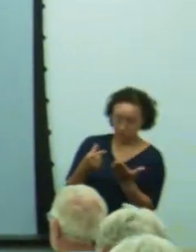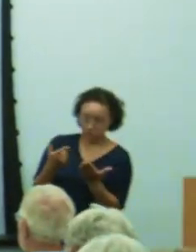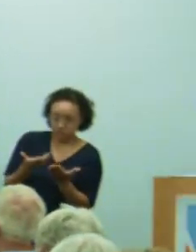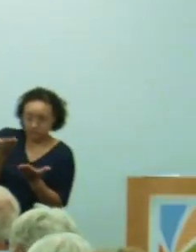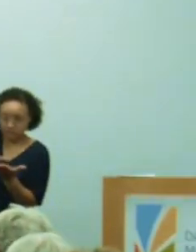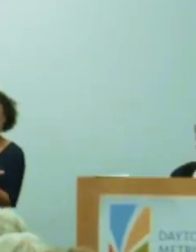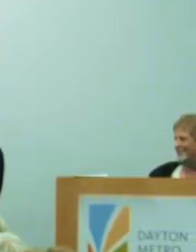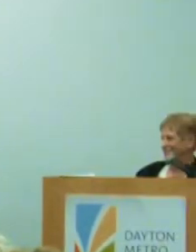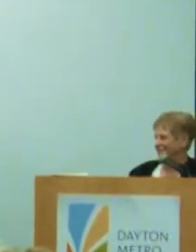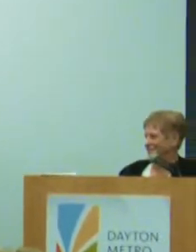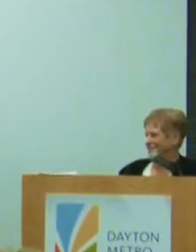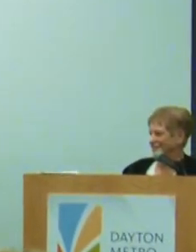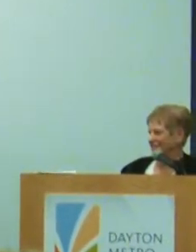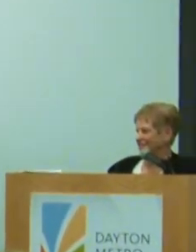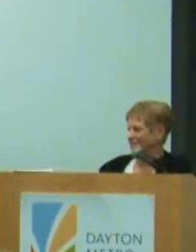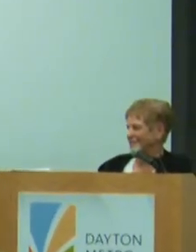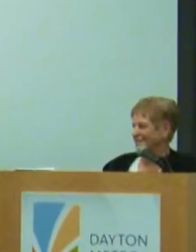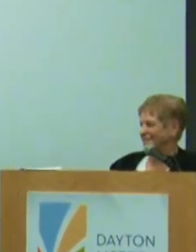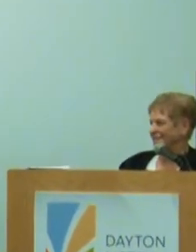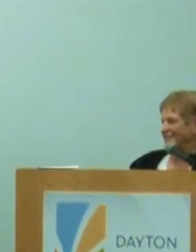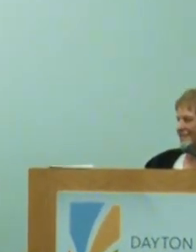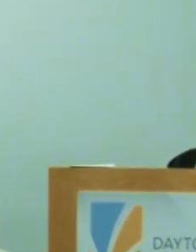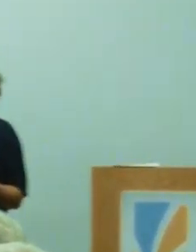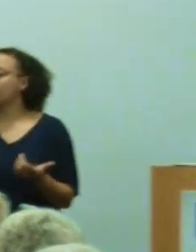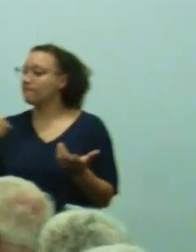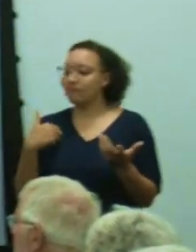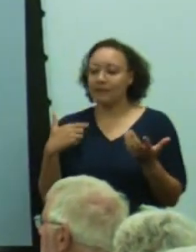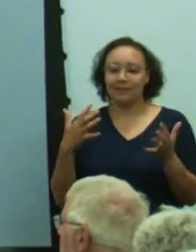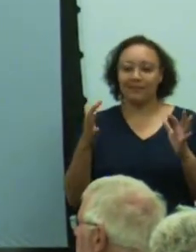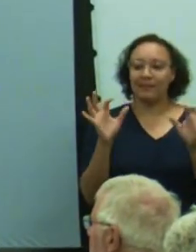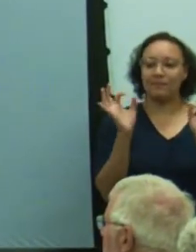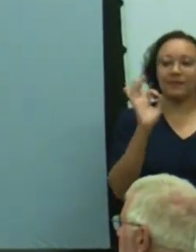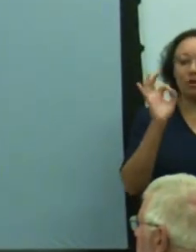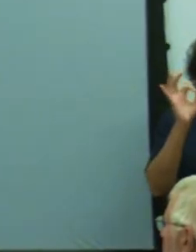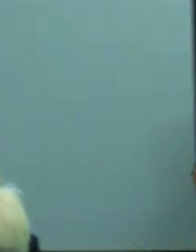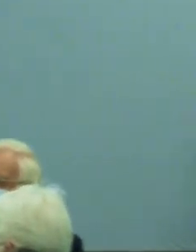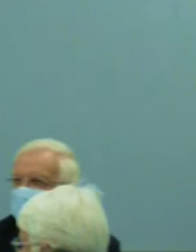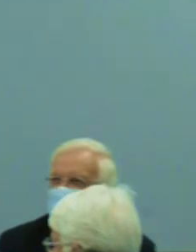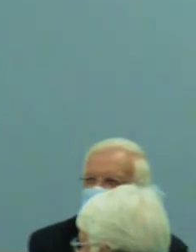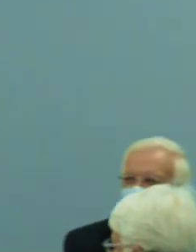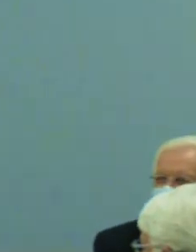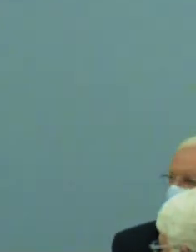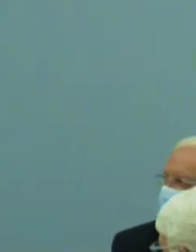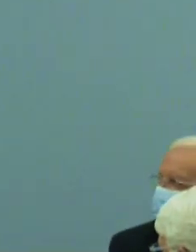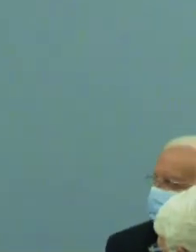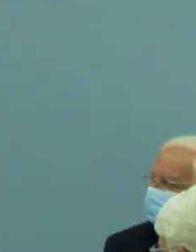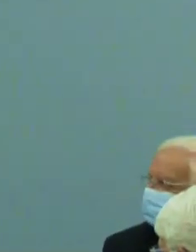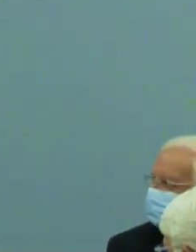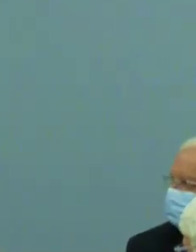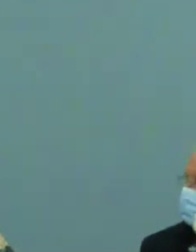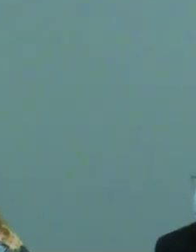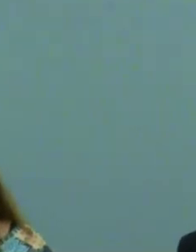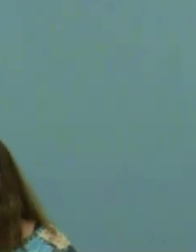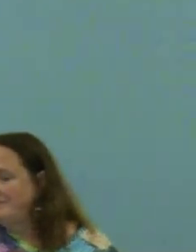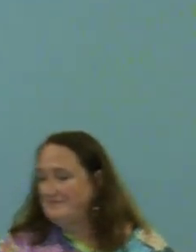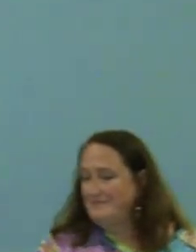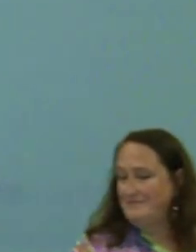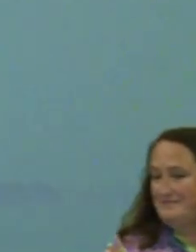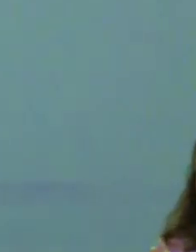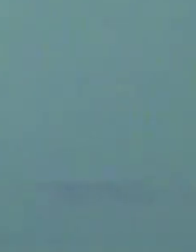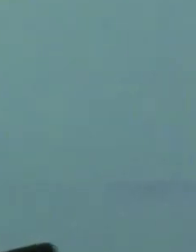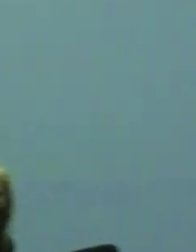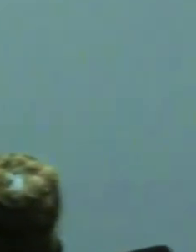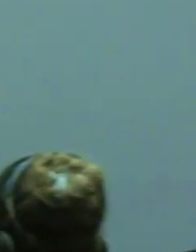it. The problem is there's no teeth. There's no teeth. Right. For over 20 years, we've been told about